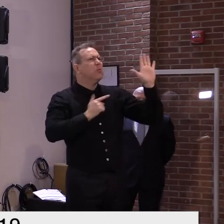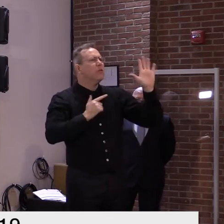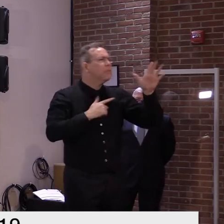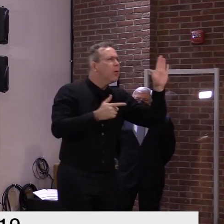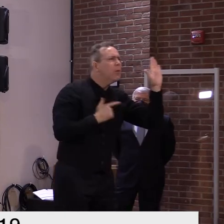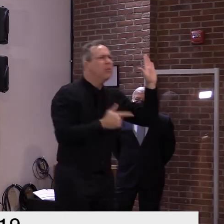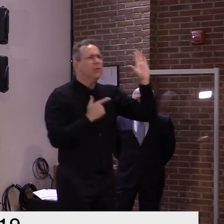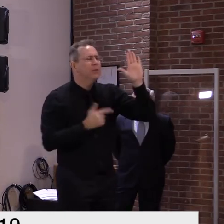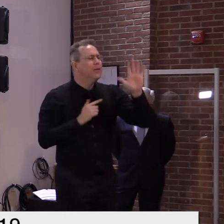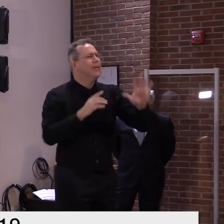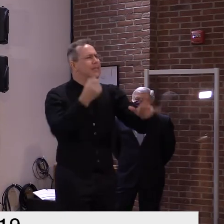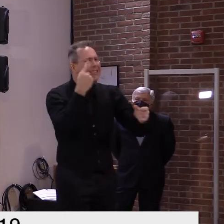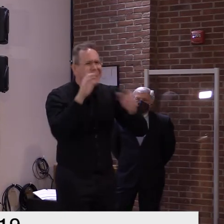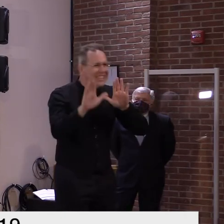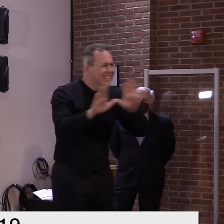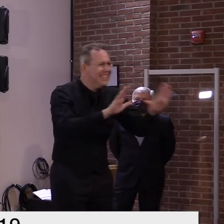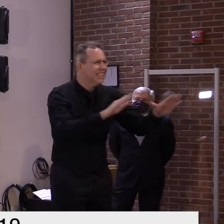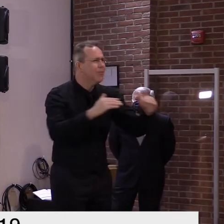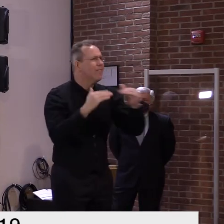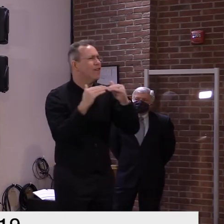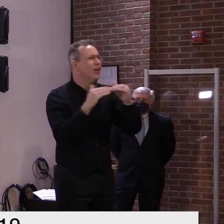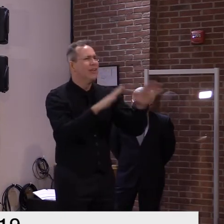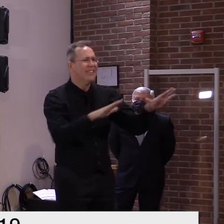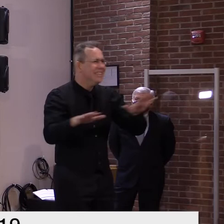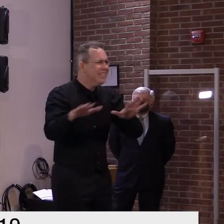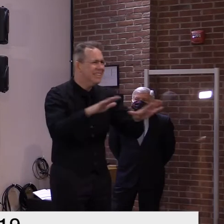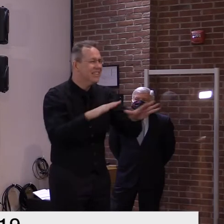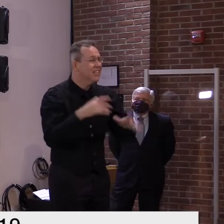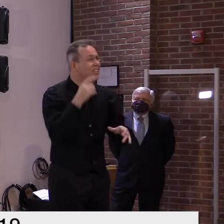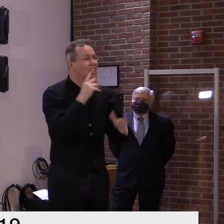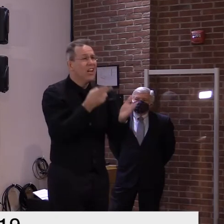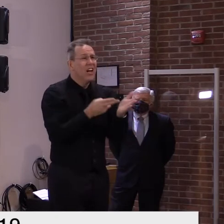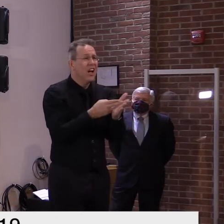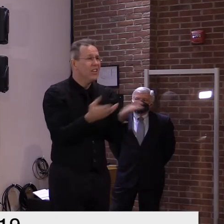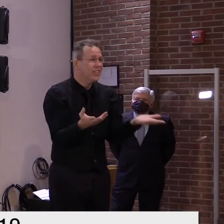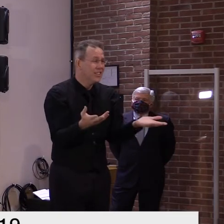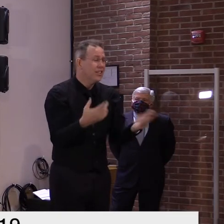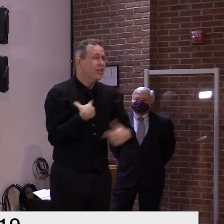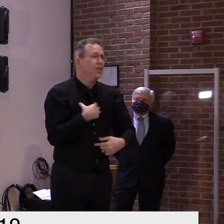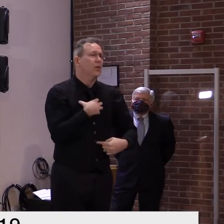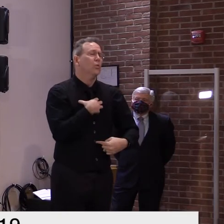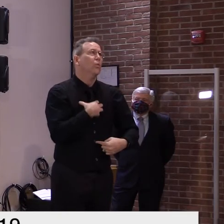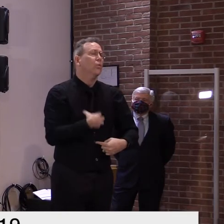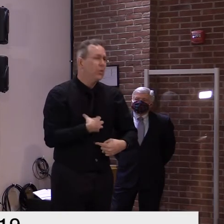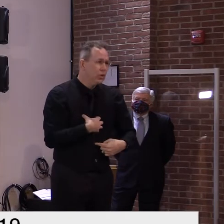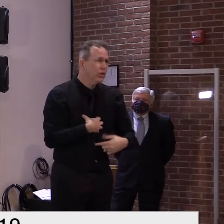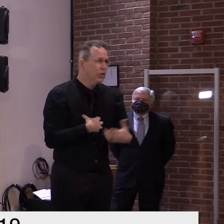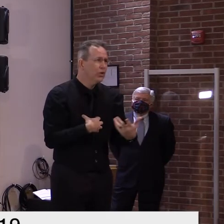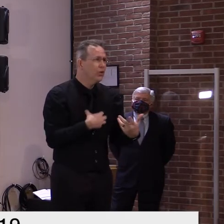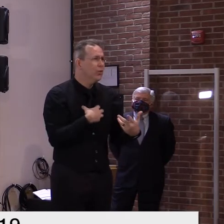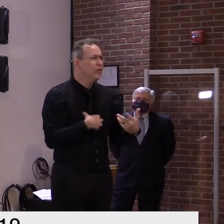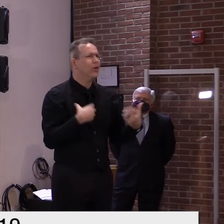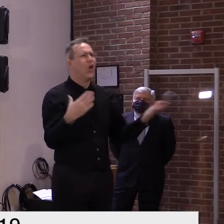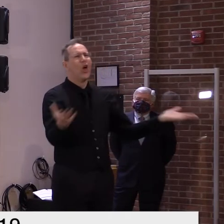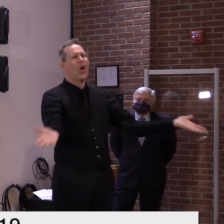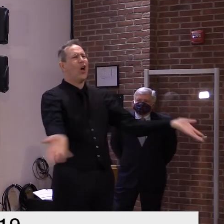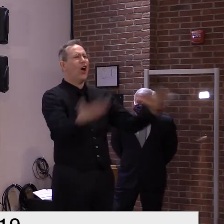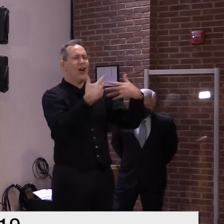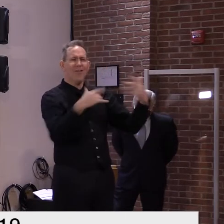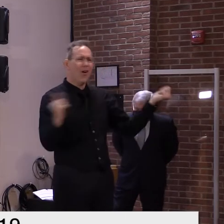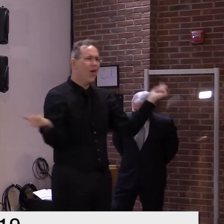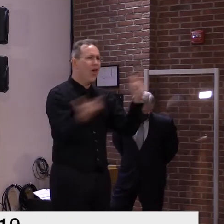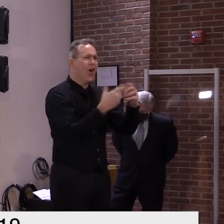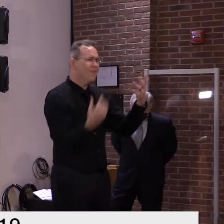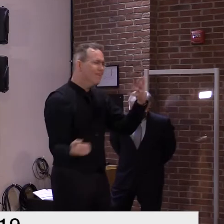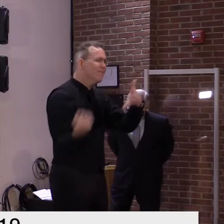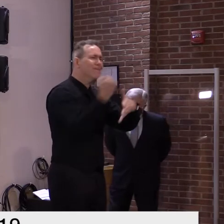in full transparency here, we would love to move people to the front of the list. I get requests all the time